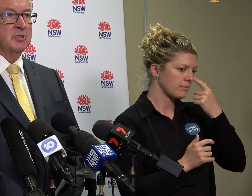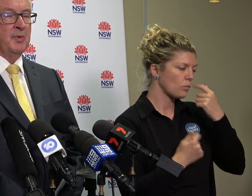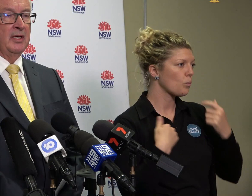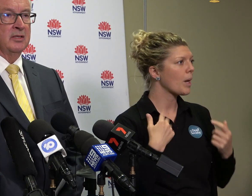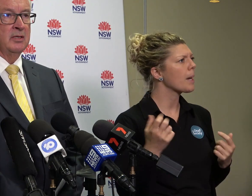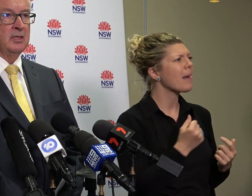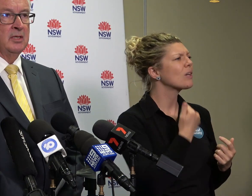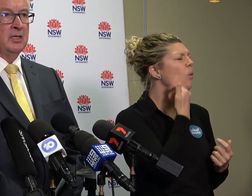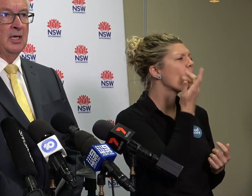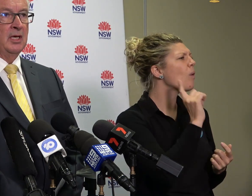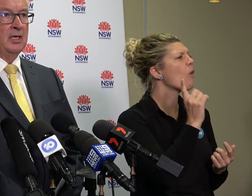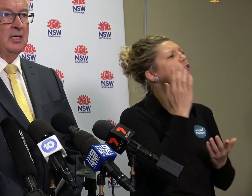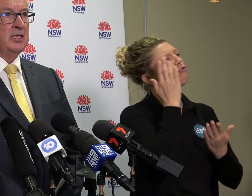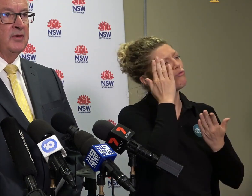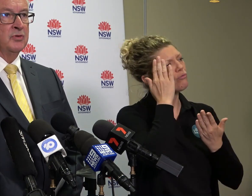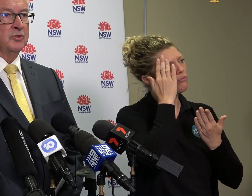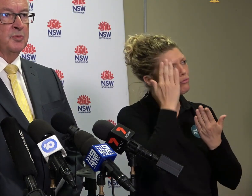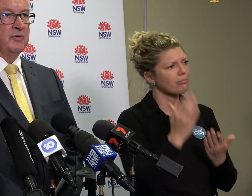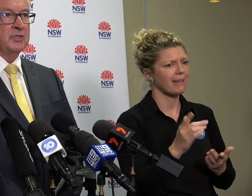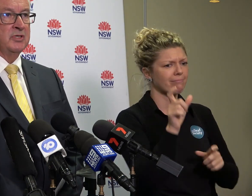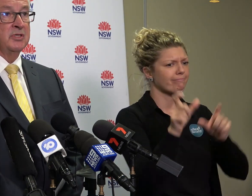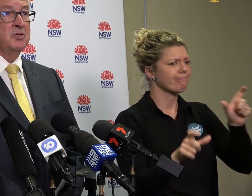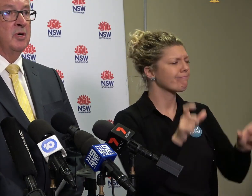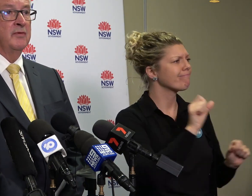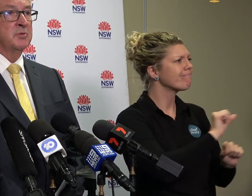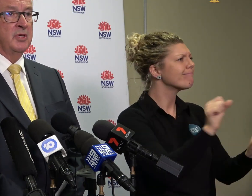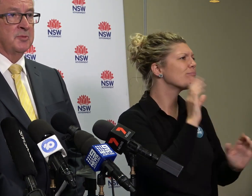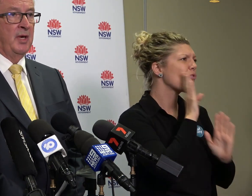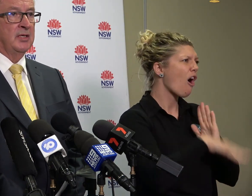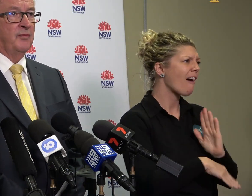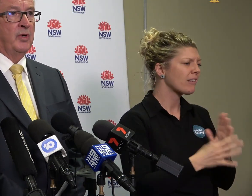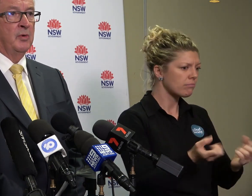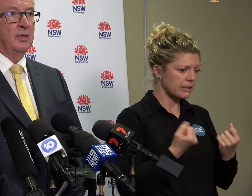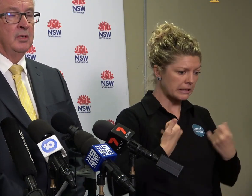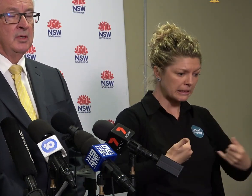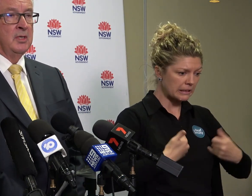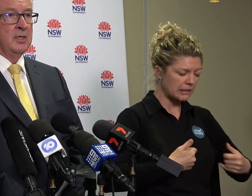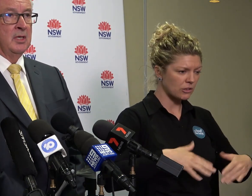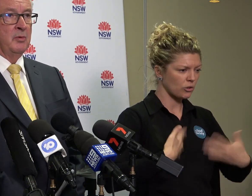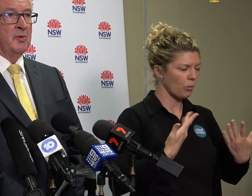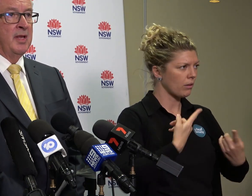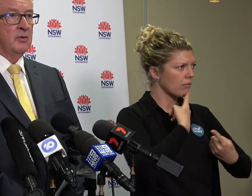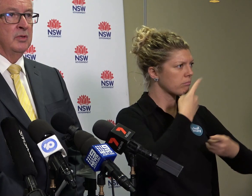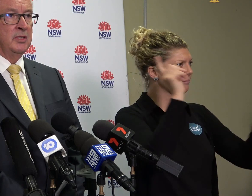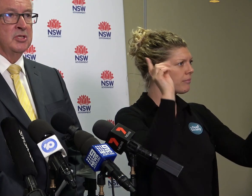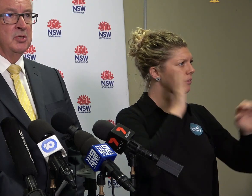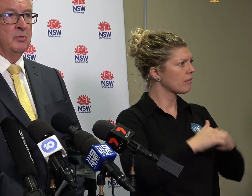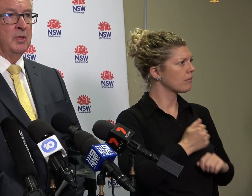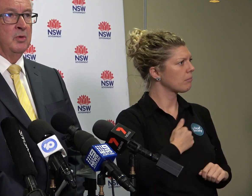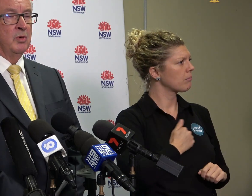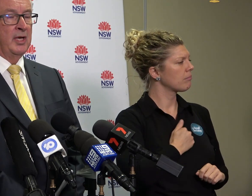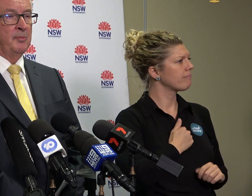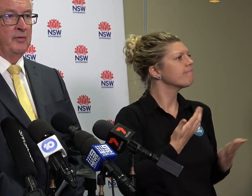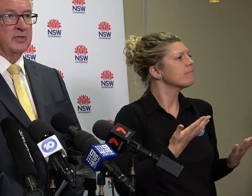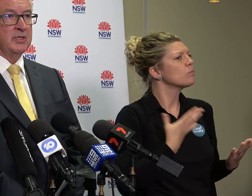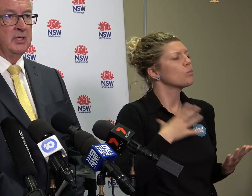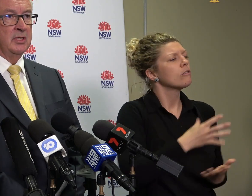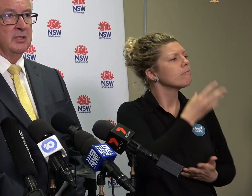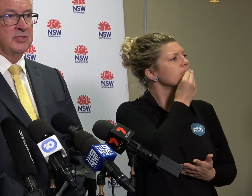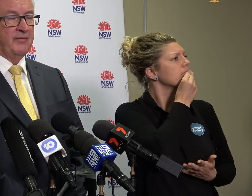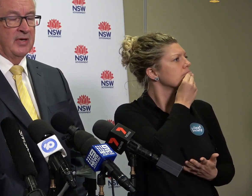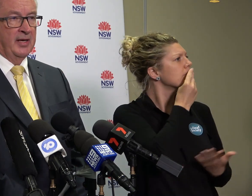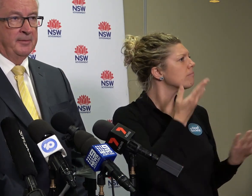all times respect individuals' privacy, as each one of us would expect if we were in a medical condition, we would want our